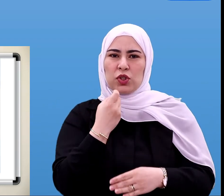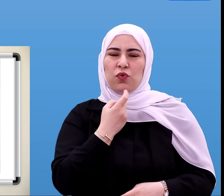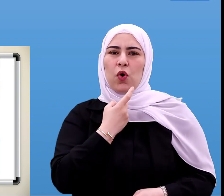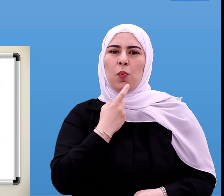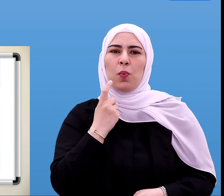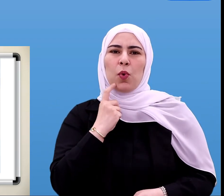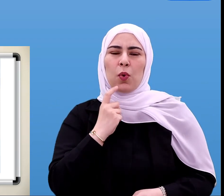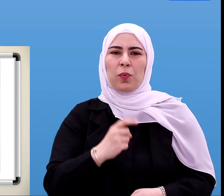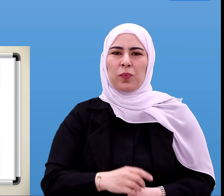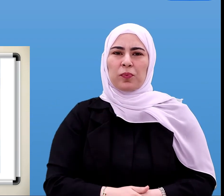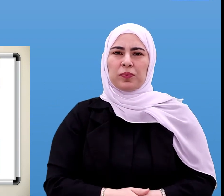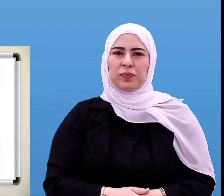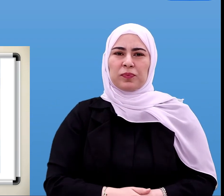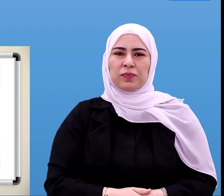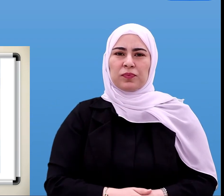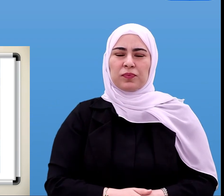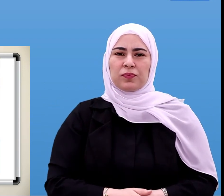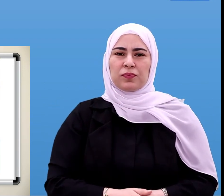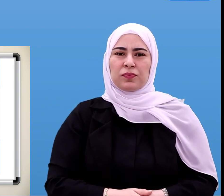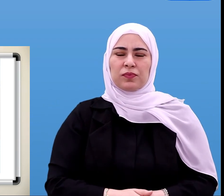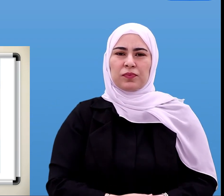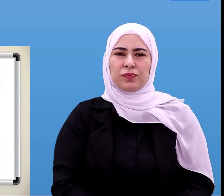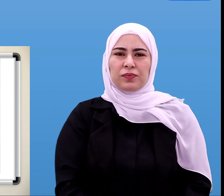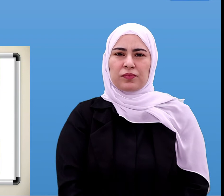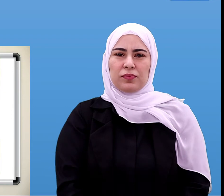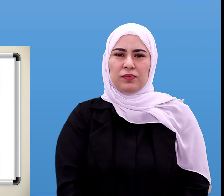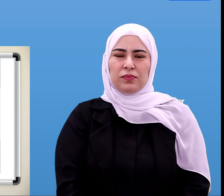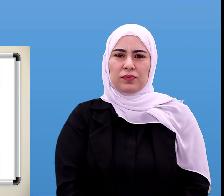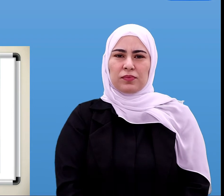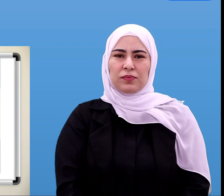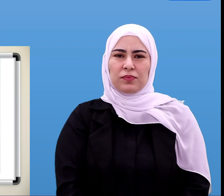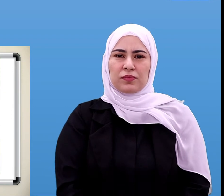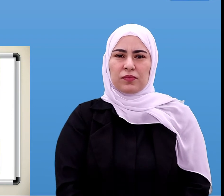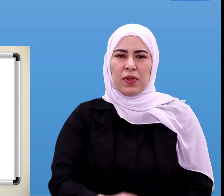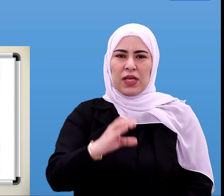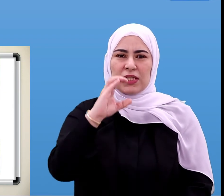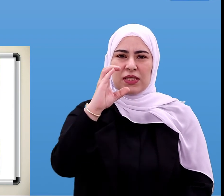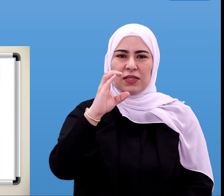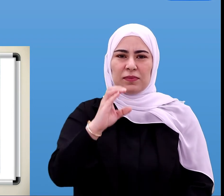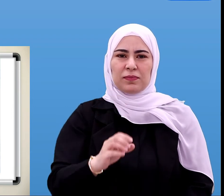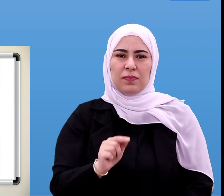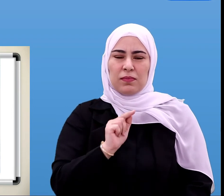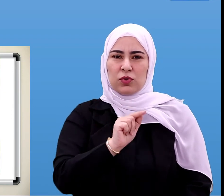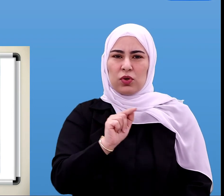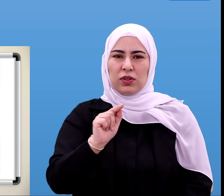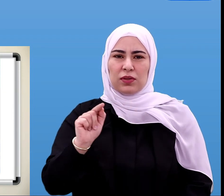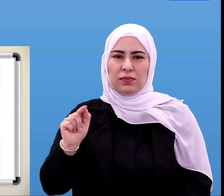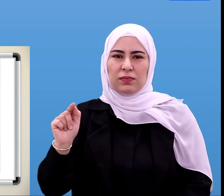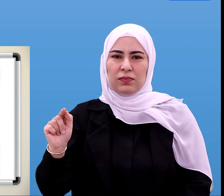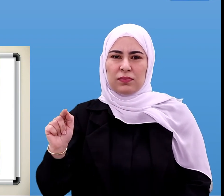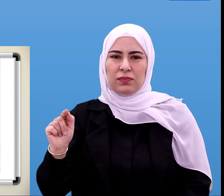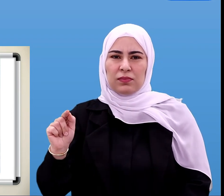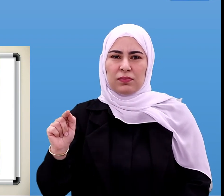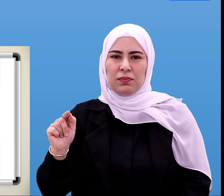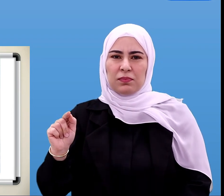Remember the word osas comp. C, a man.